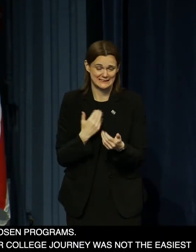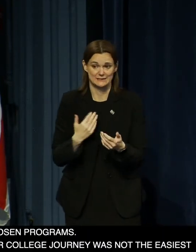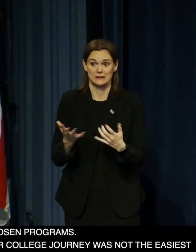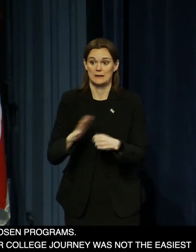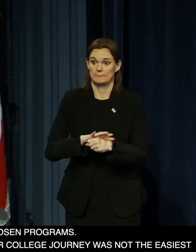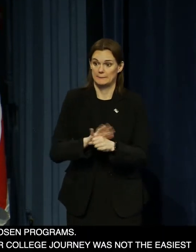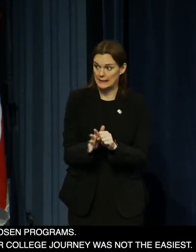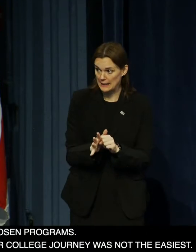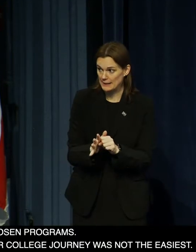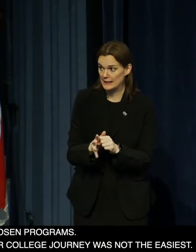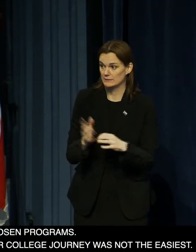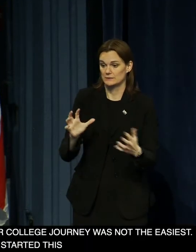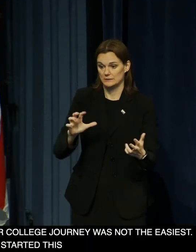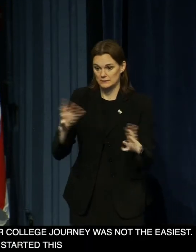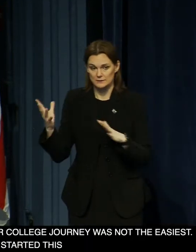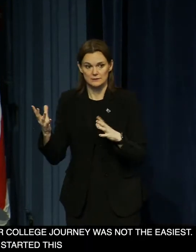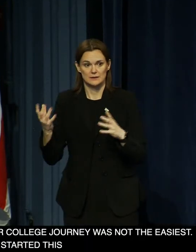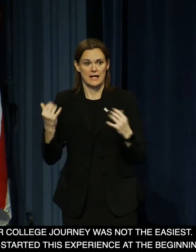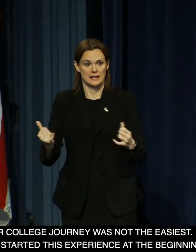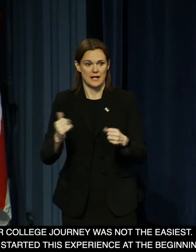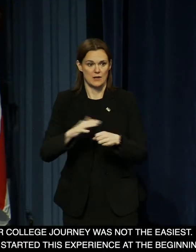Damian Hicks.